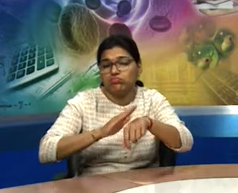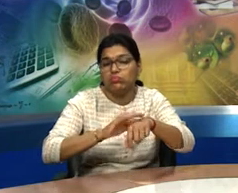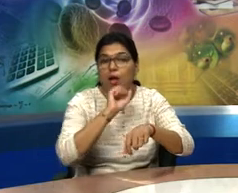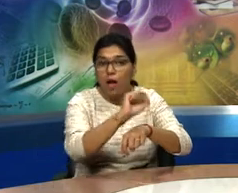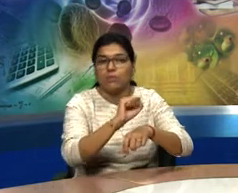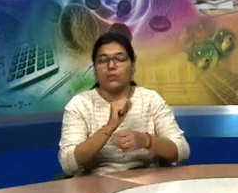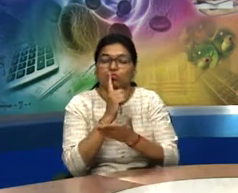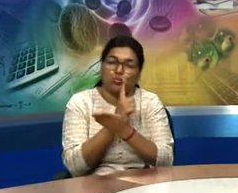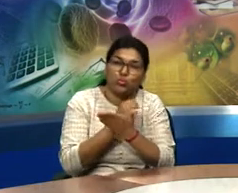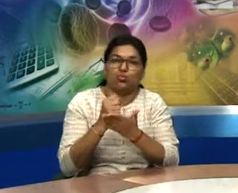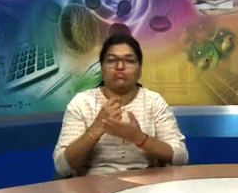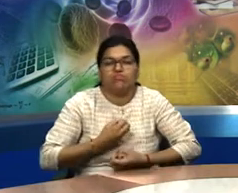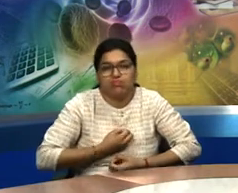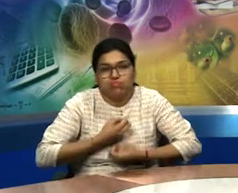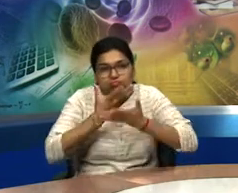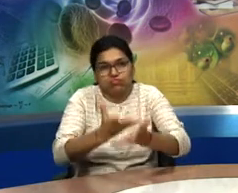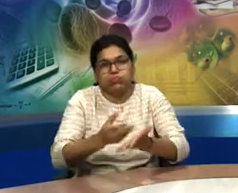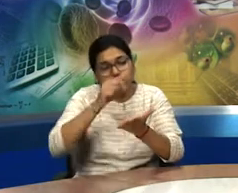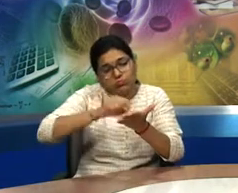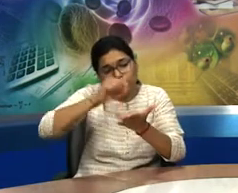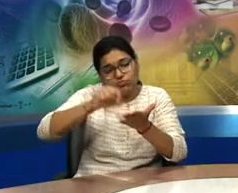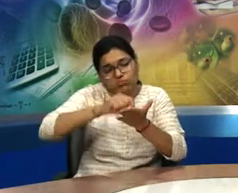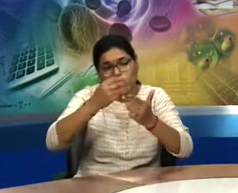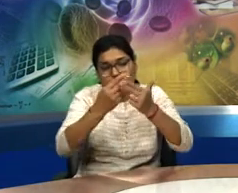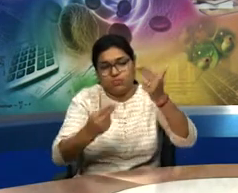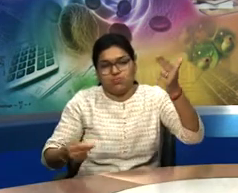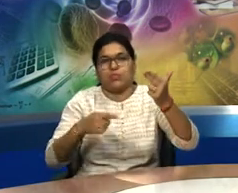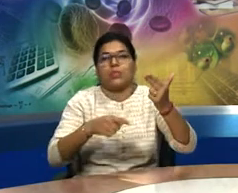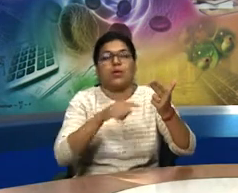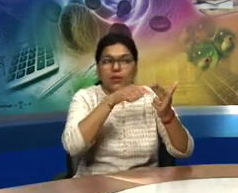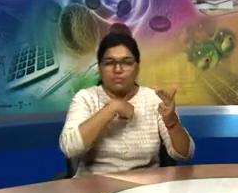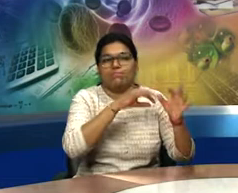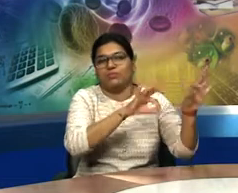This is the true autobiography